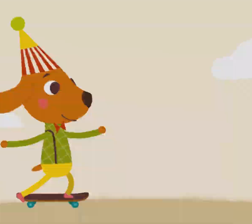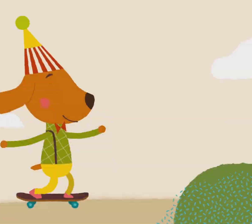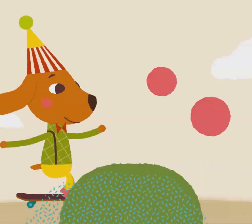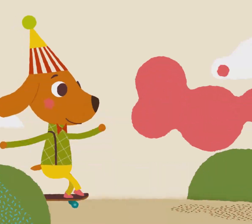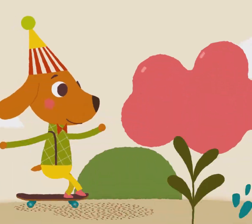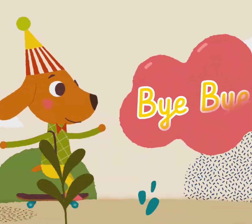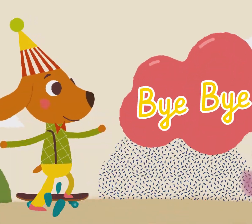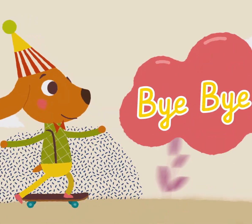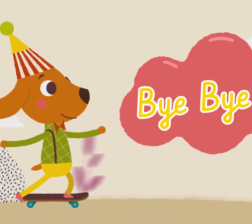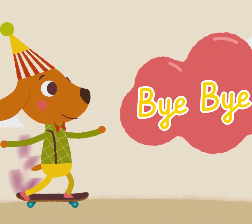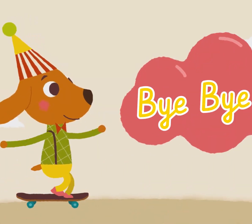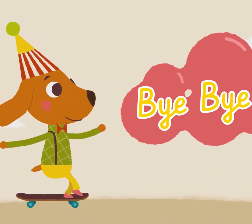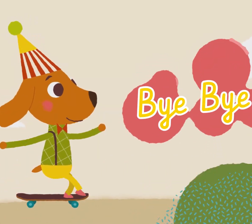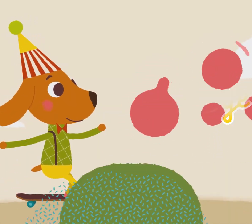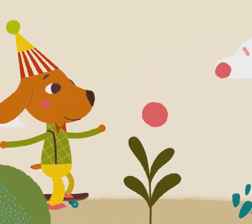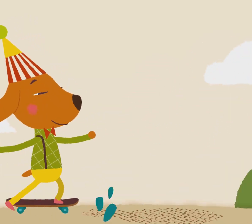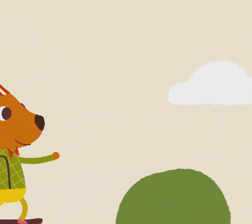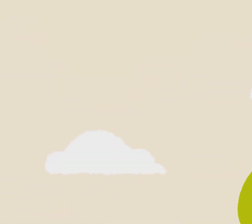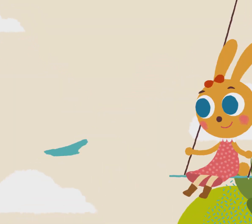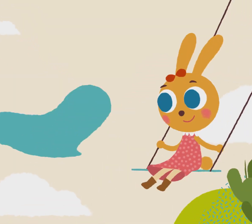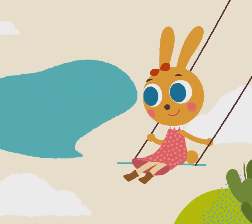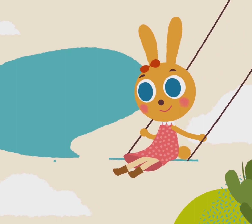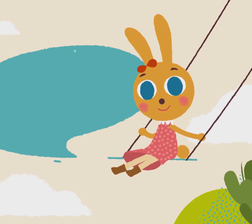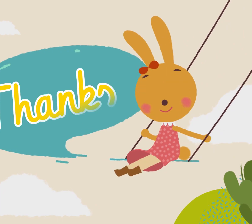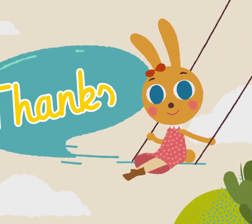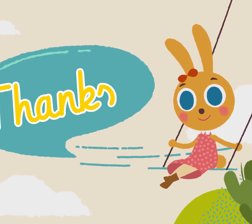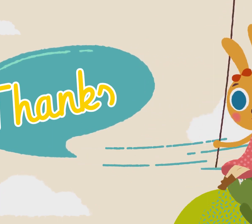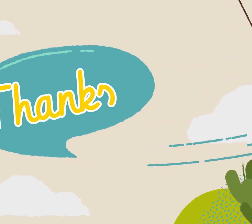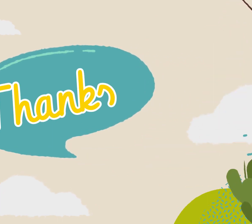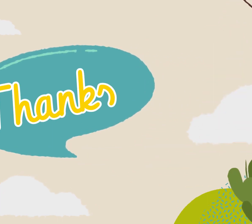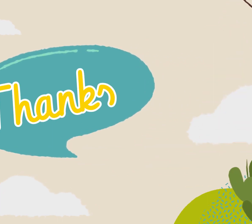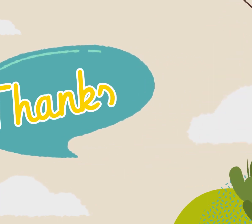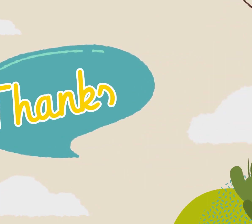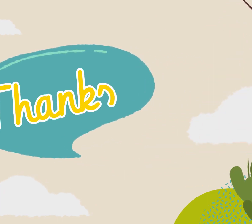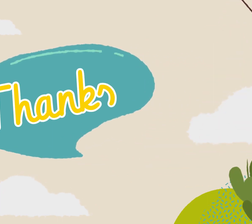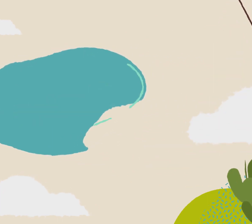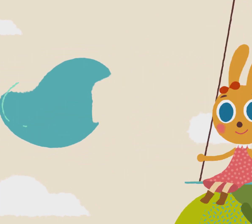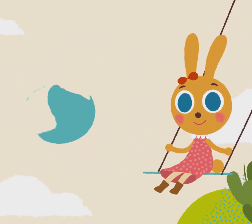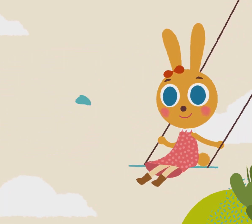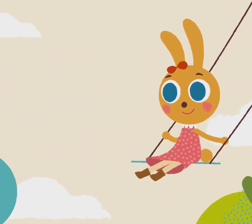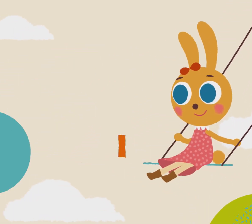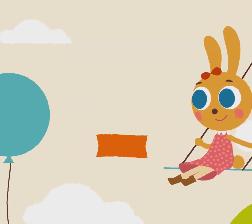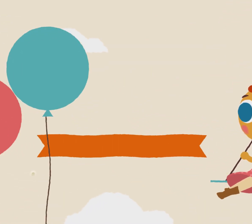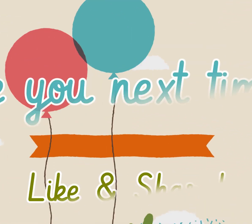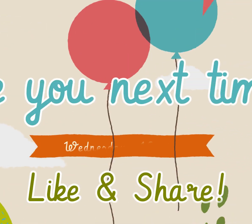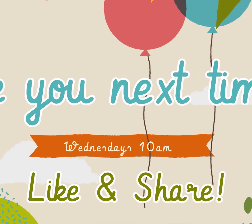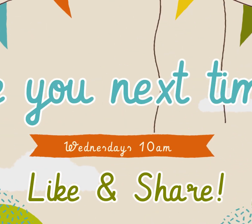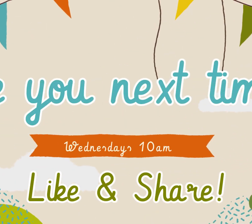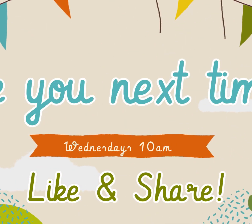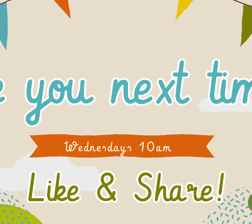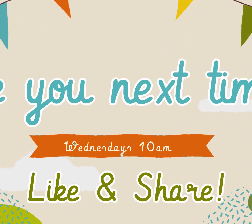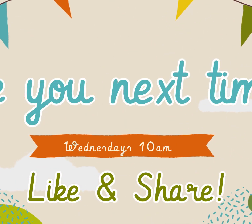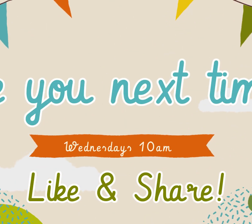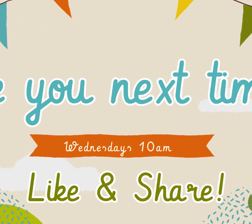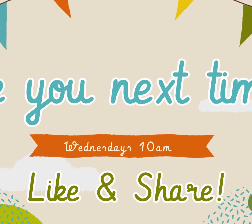saying goodbye to someone you love, you can wave it. I love you. And it's a nice way to say goodbye. So we